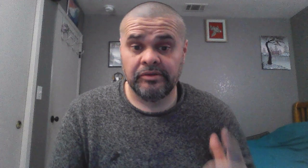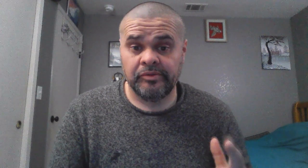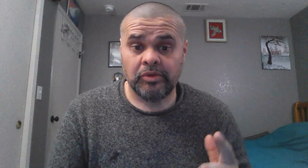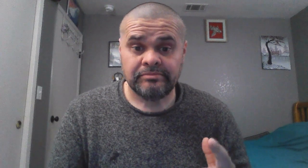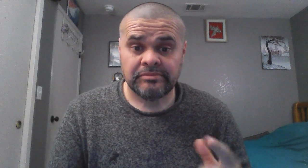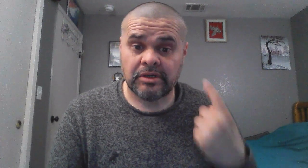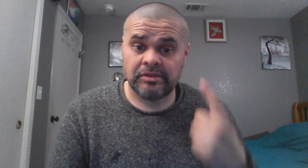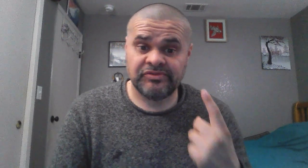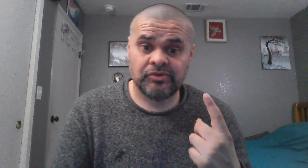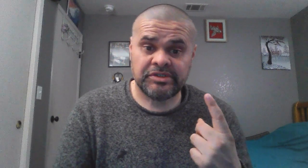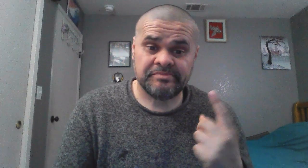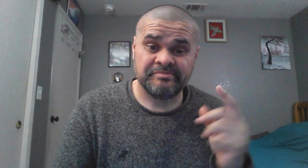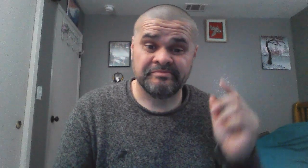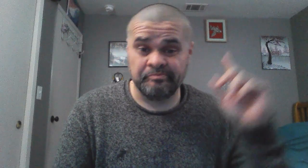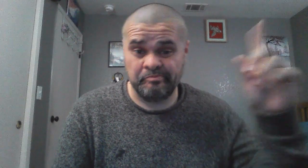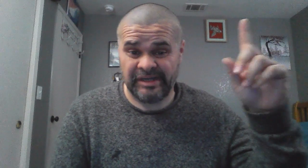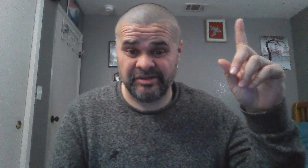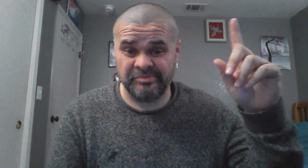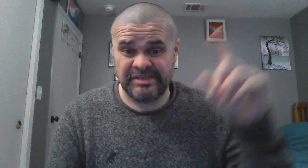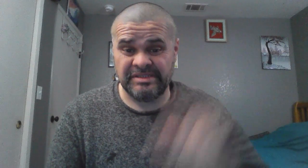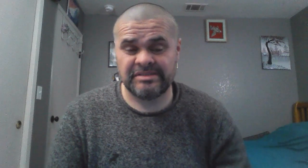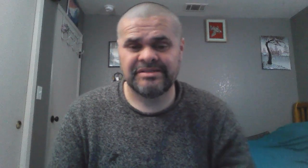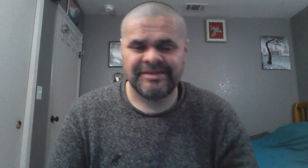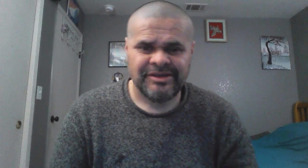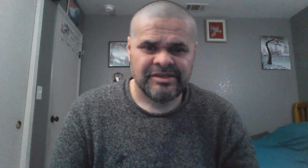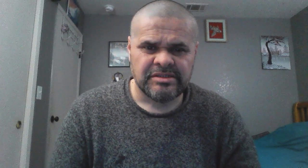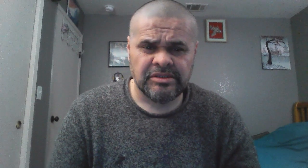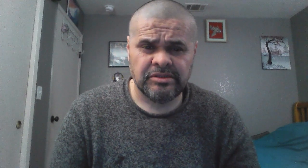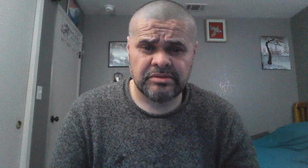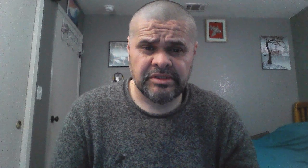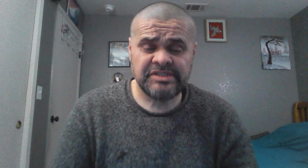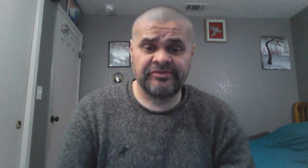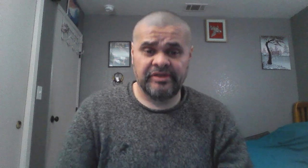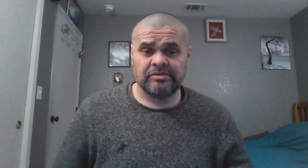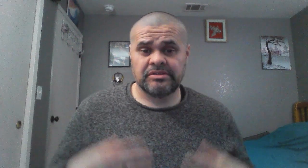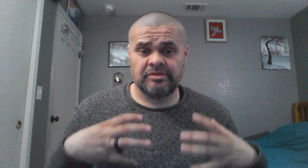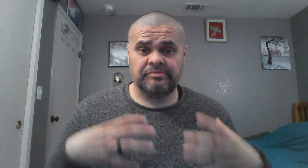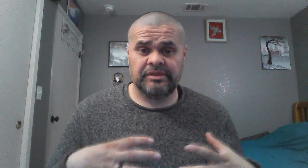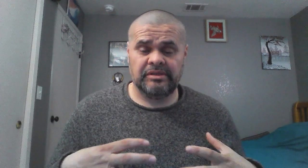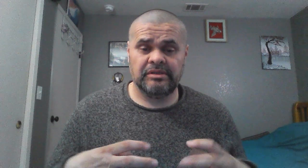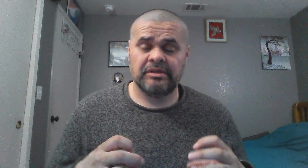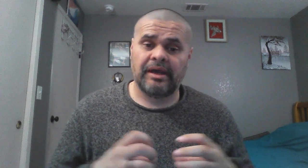Hello everyone, Carlos Flores, back on basics. So today's video is going to be